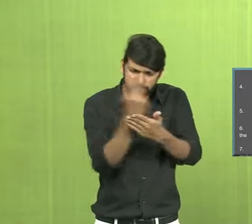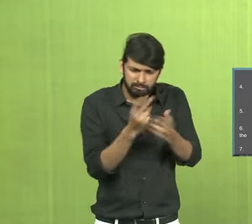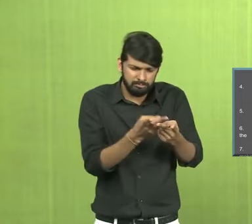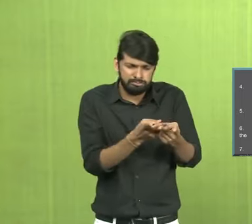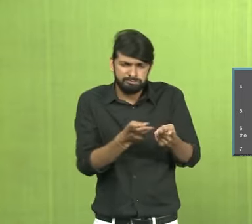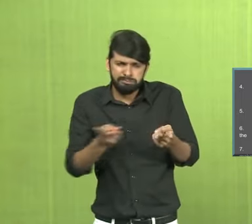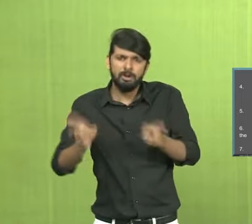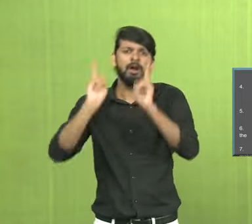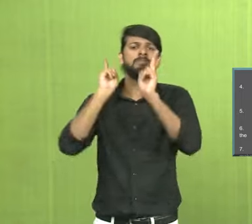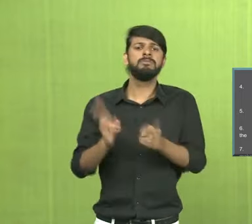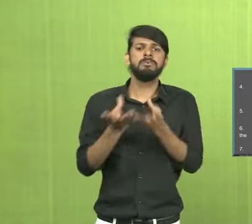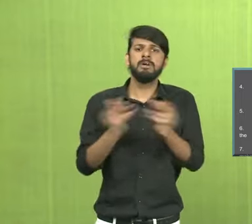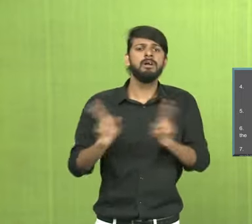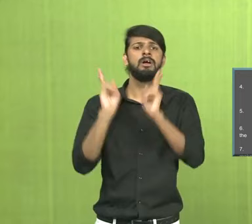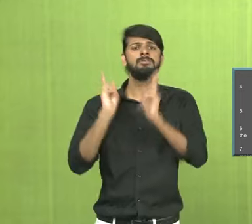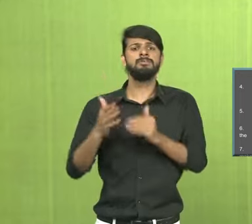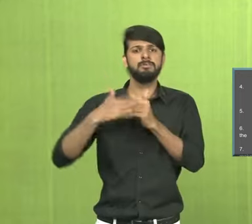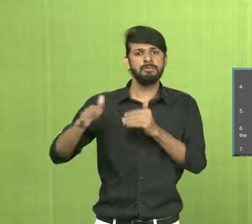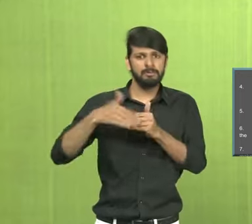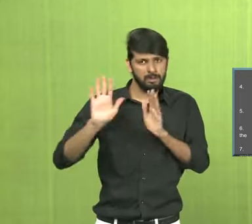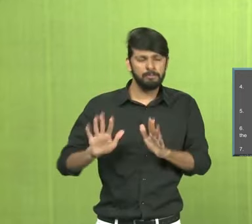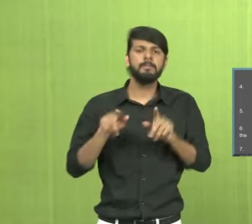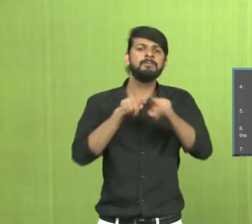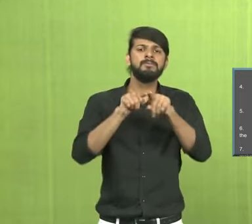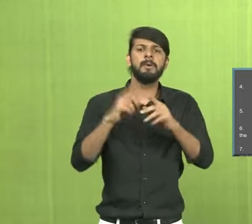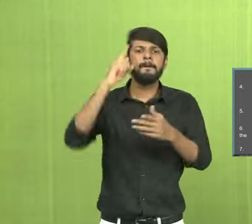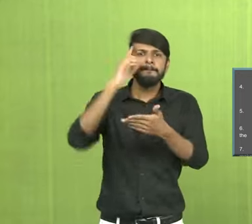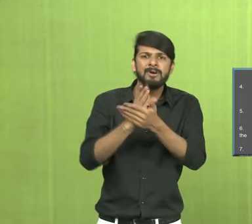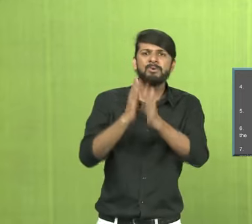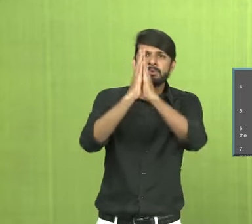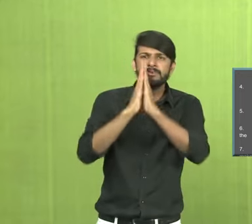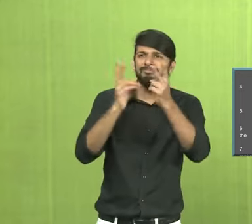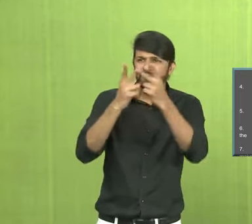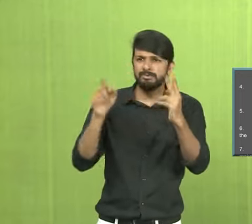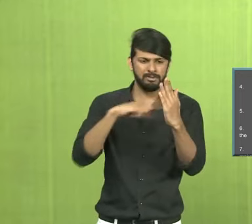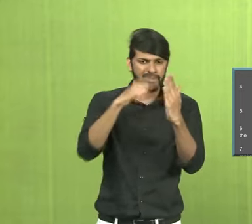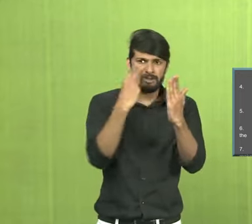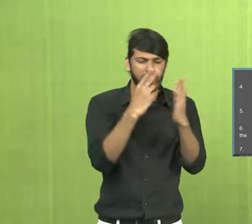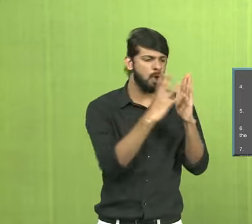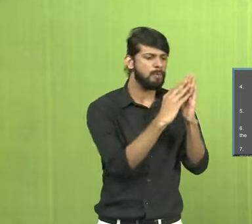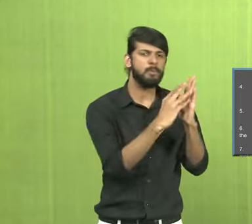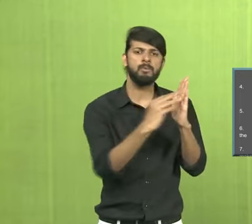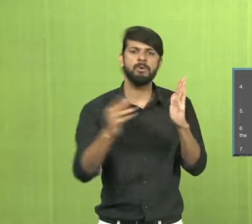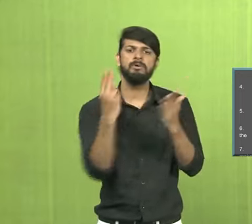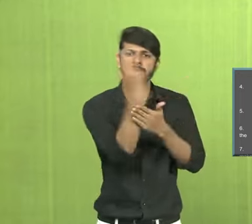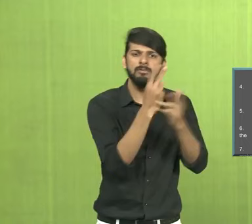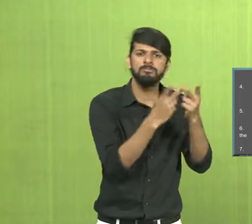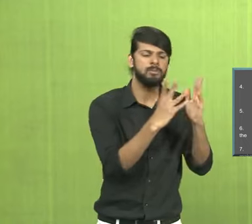been making copies of the famous Kalighat paintings, the old traditional paintings, and they make these copies for a